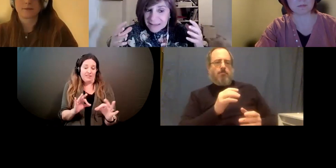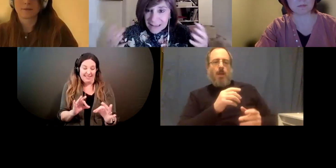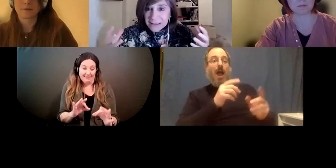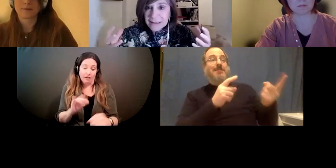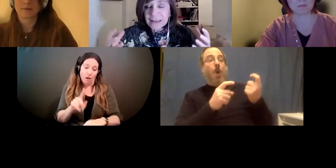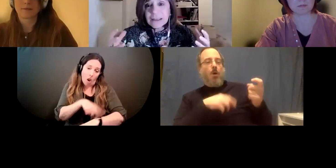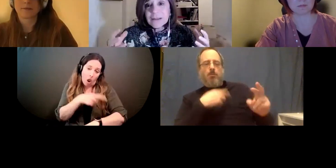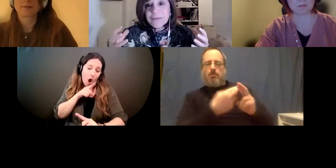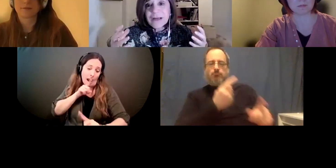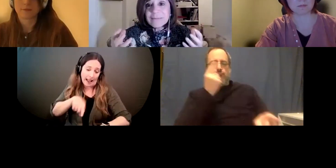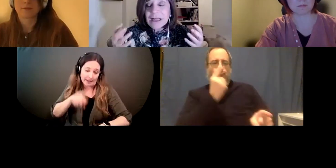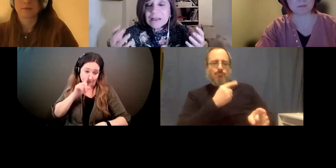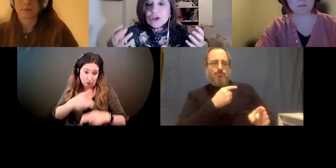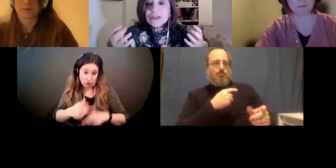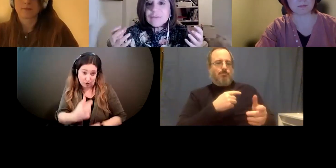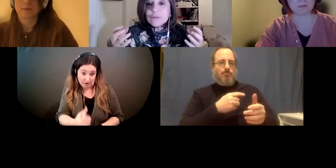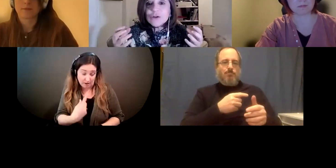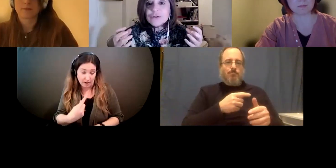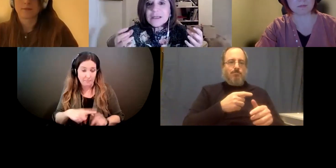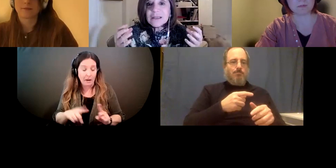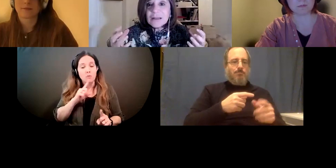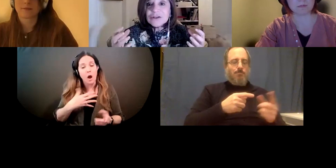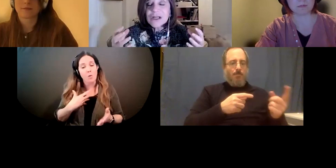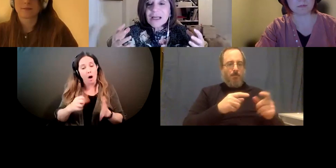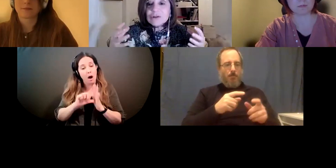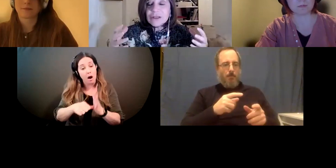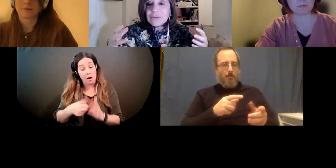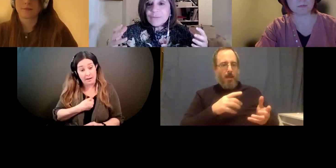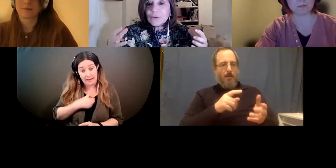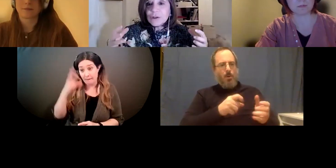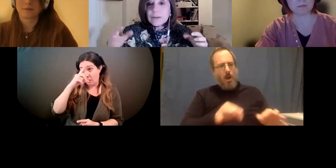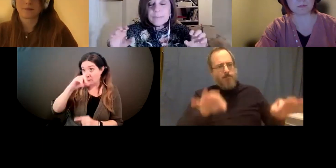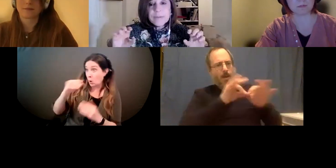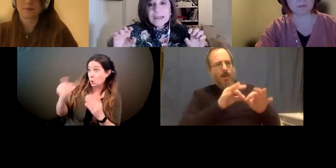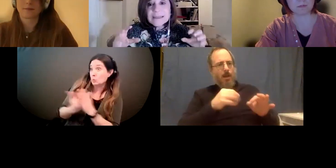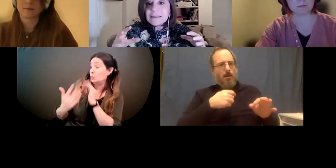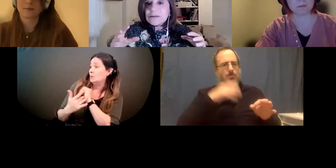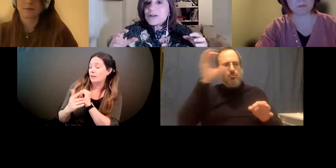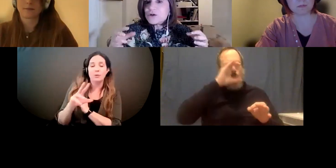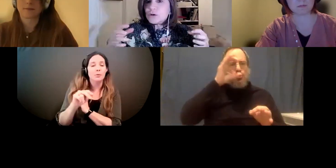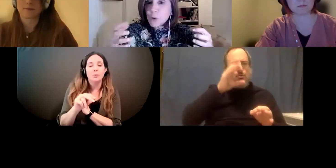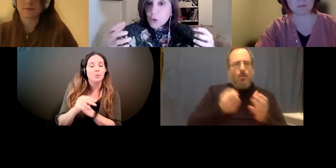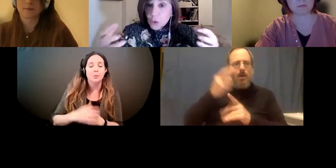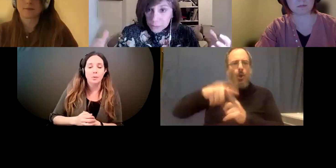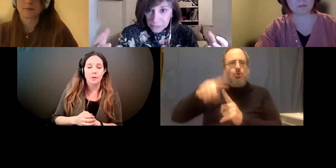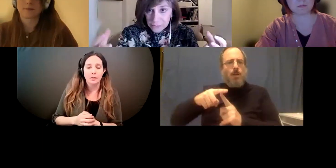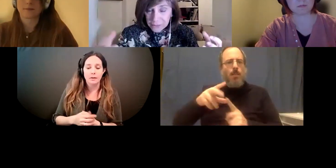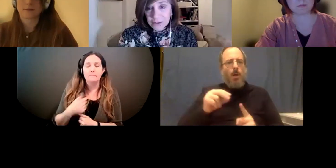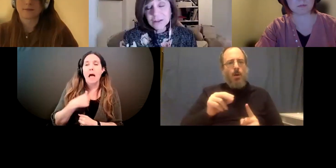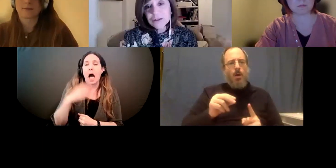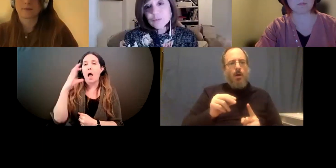give you a sense that I'm not looking for a new technology. I'm looking for a technological